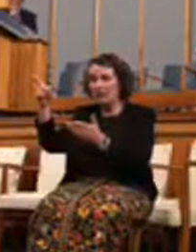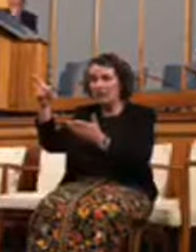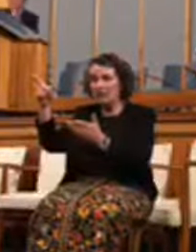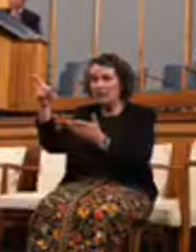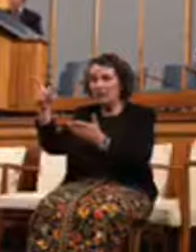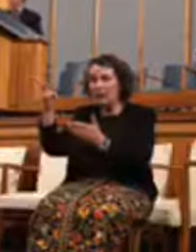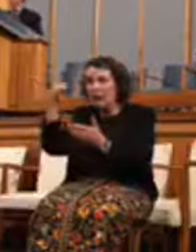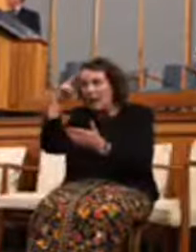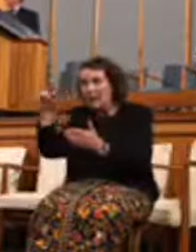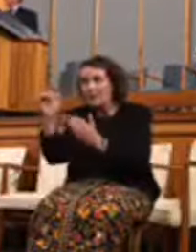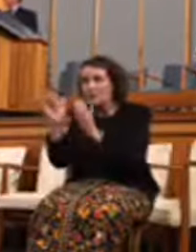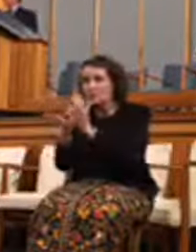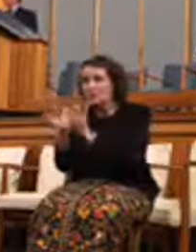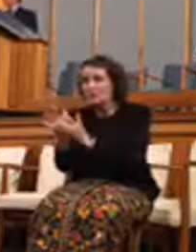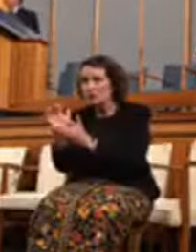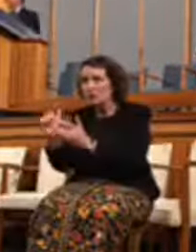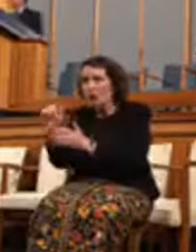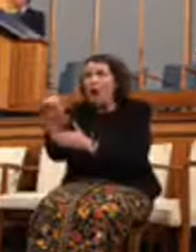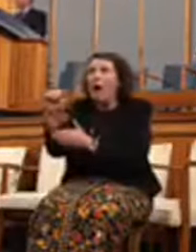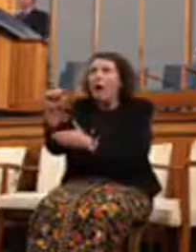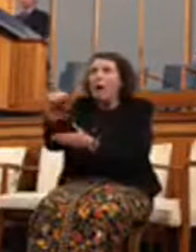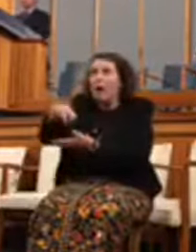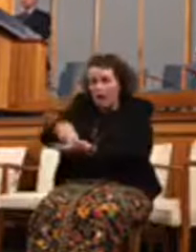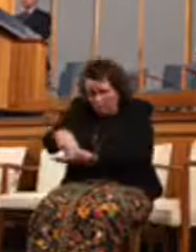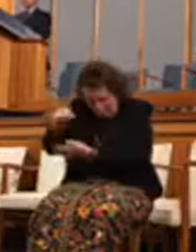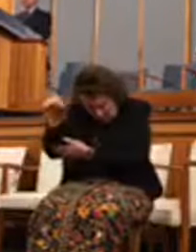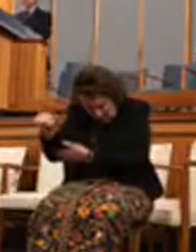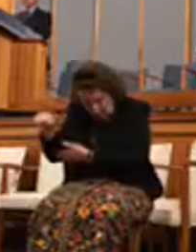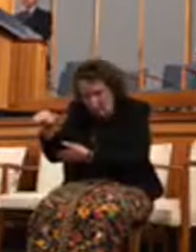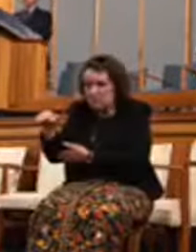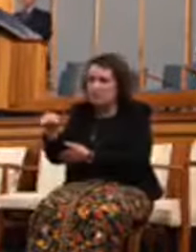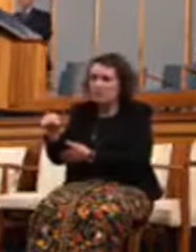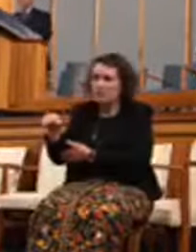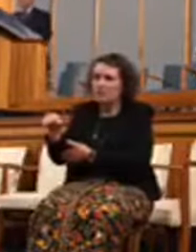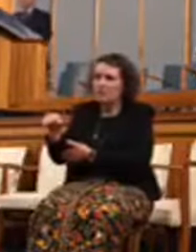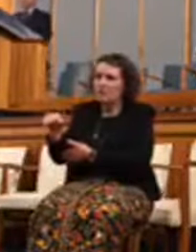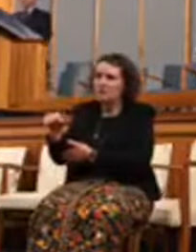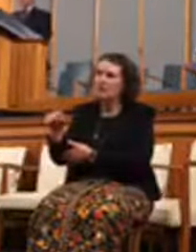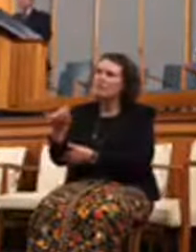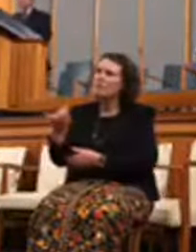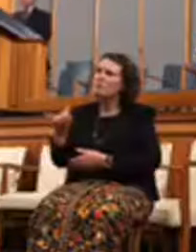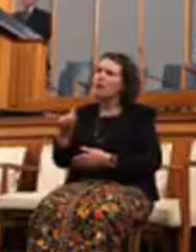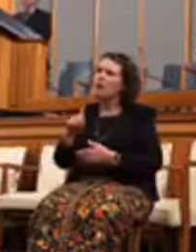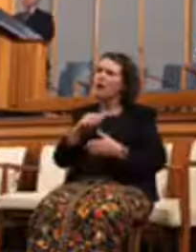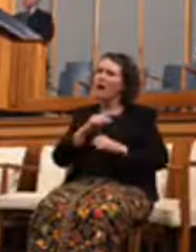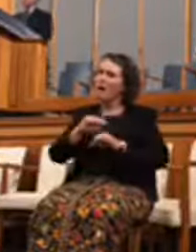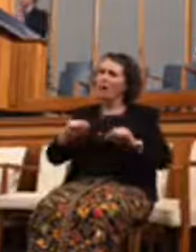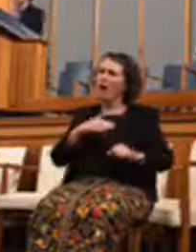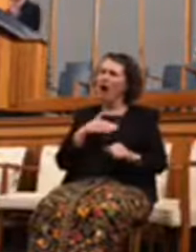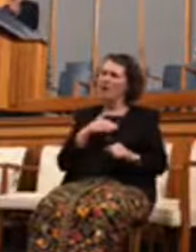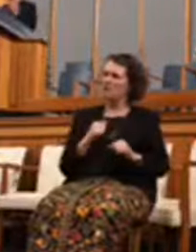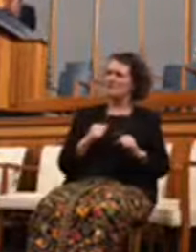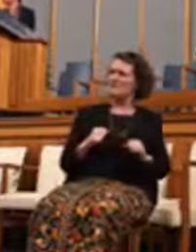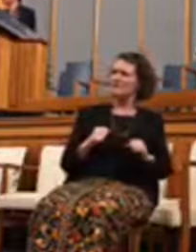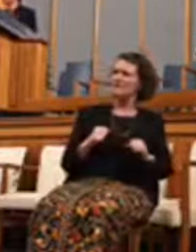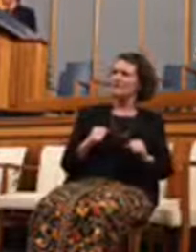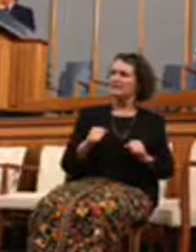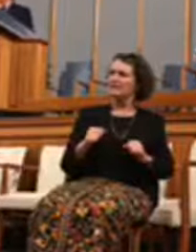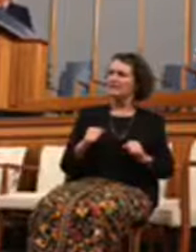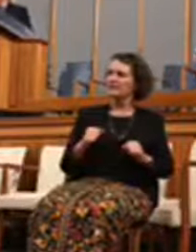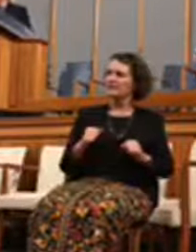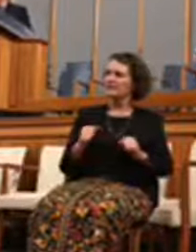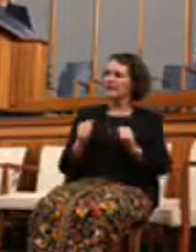knees to worship him. But our depravity is so high, so big, that it doesn't affect us